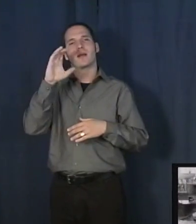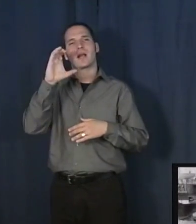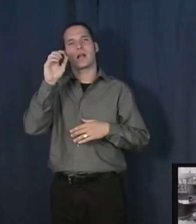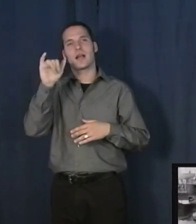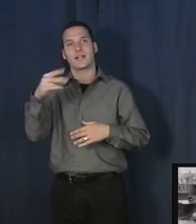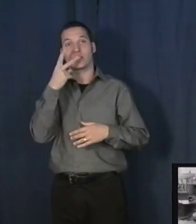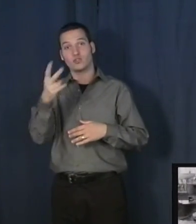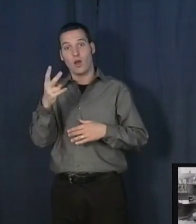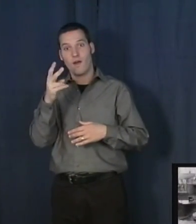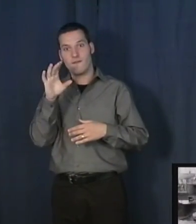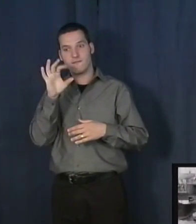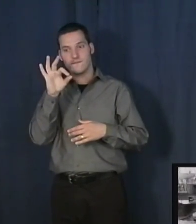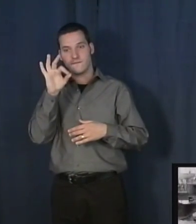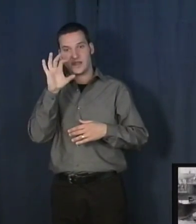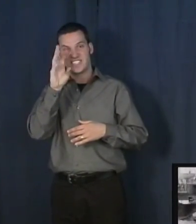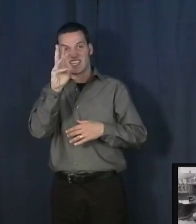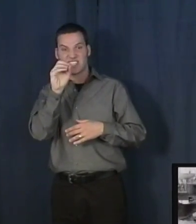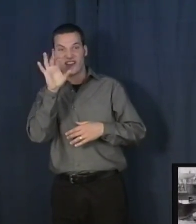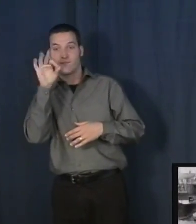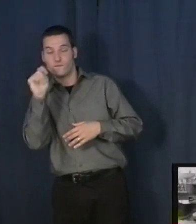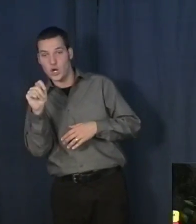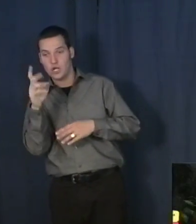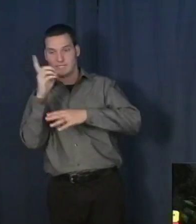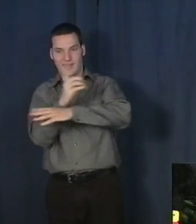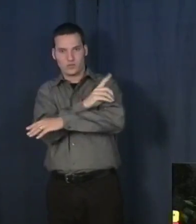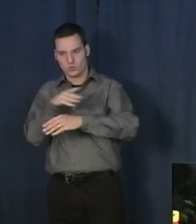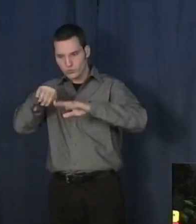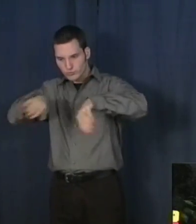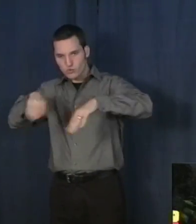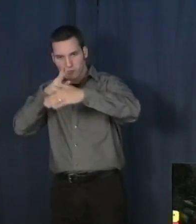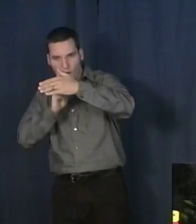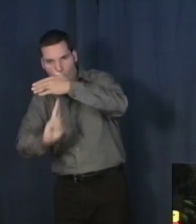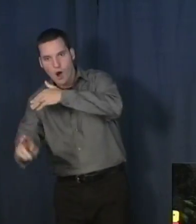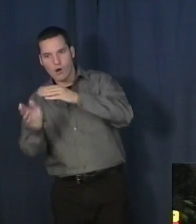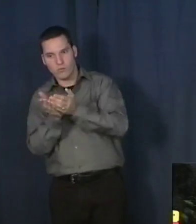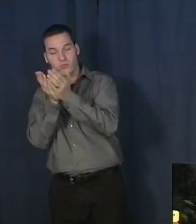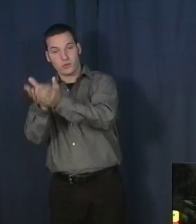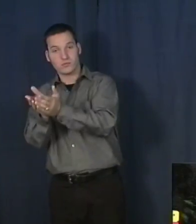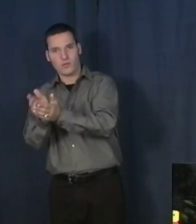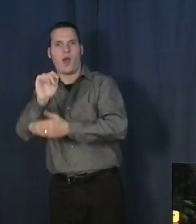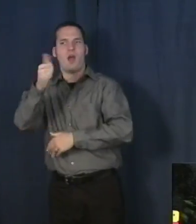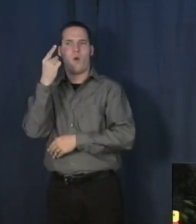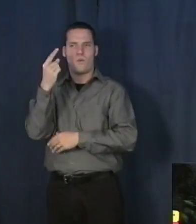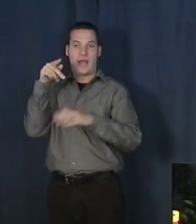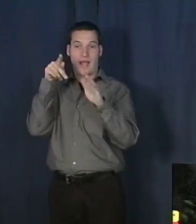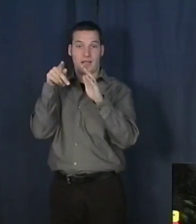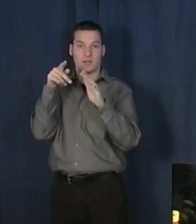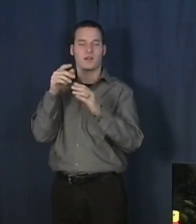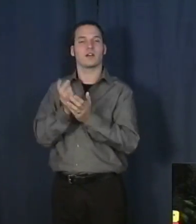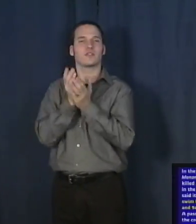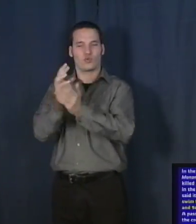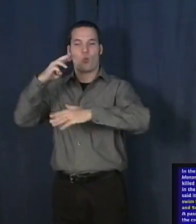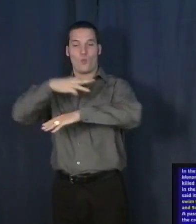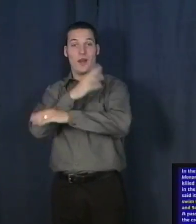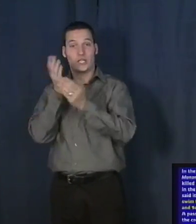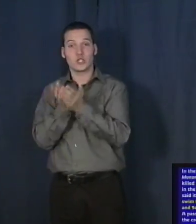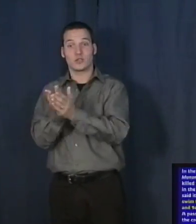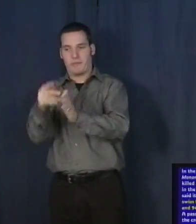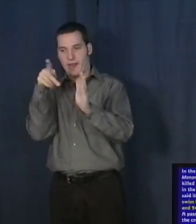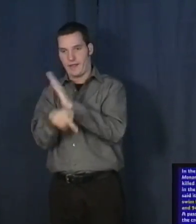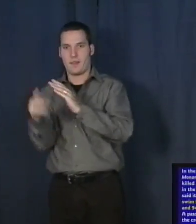crew saw a sea monster 60 feet long swim under their boat. The whaling ship Monongahela actually killed a 103-foot sea